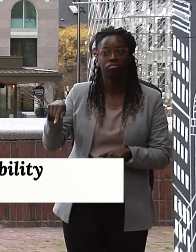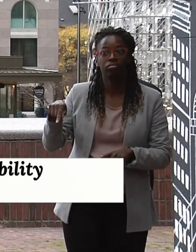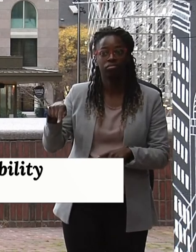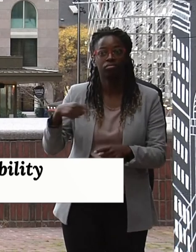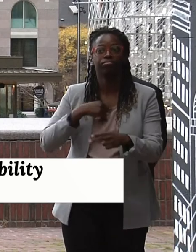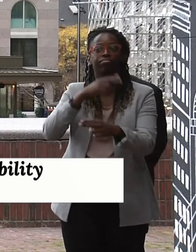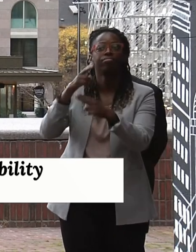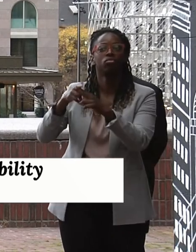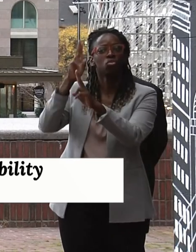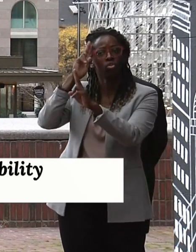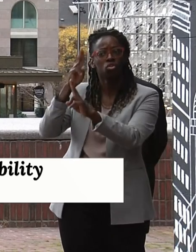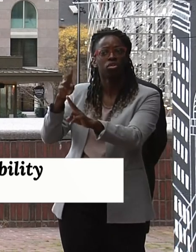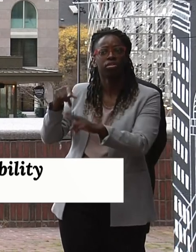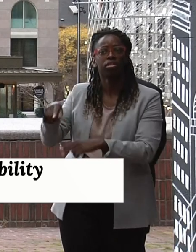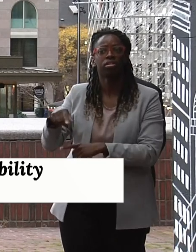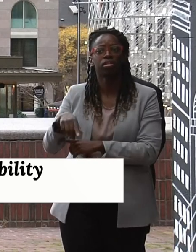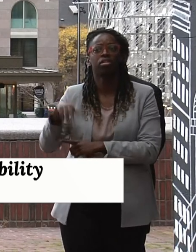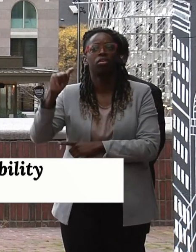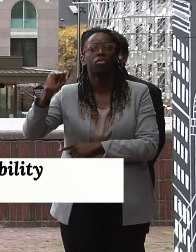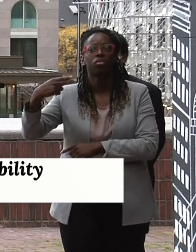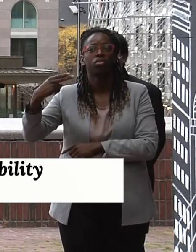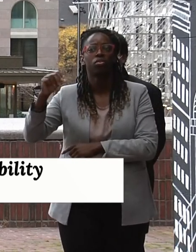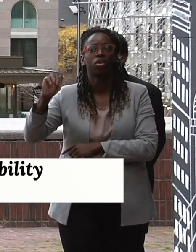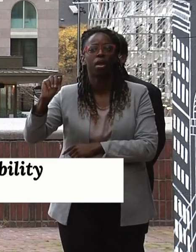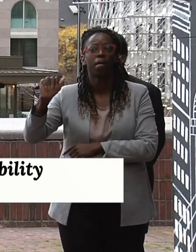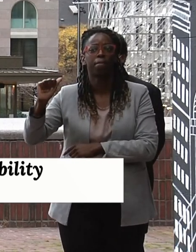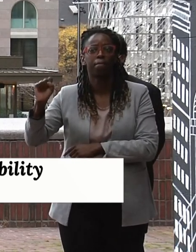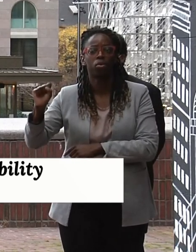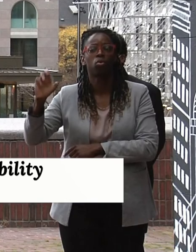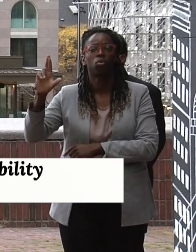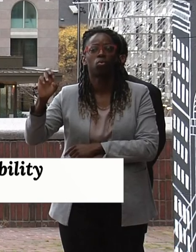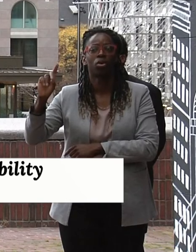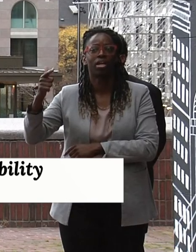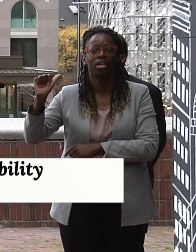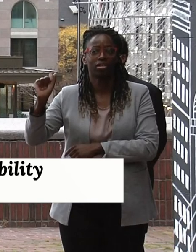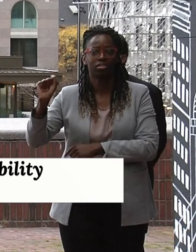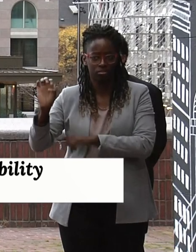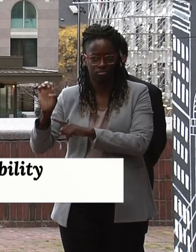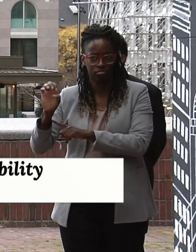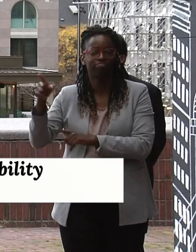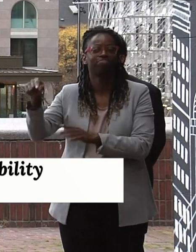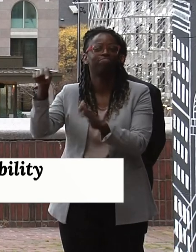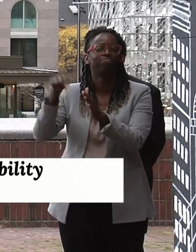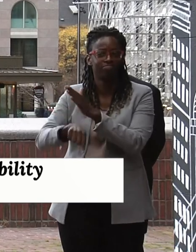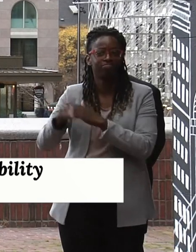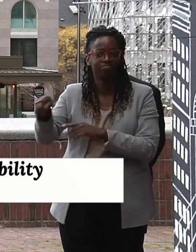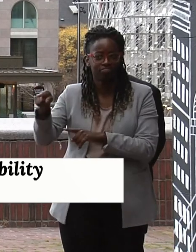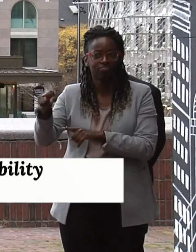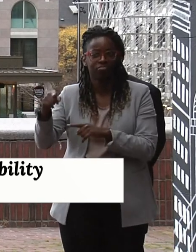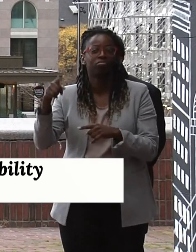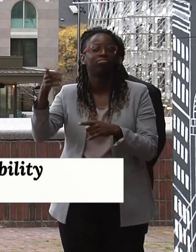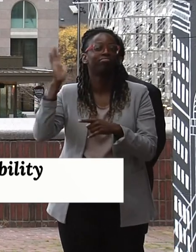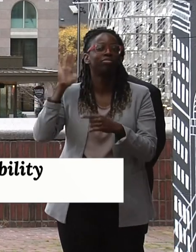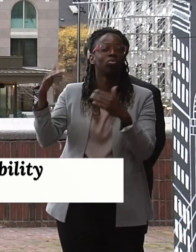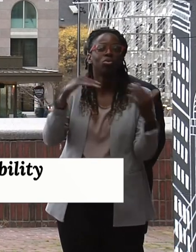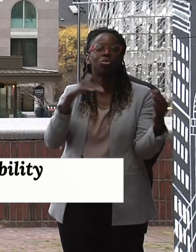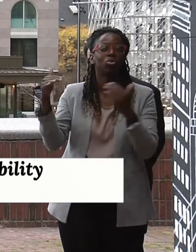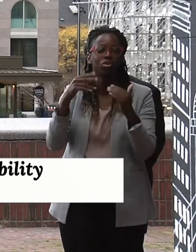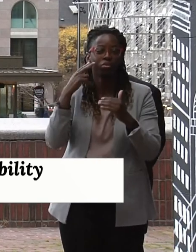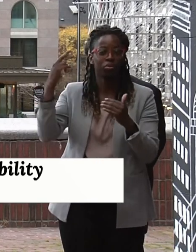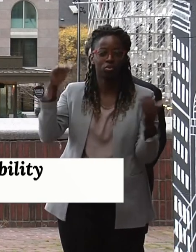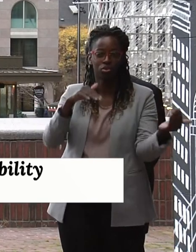action in the Korean War over 70 years ago. His remains were found this April, and it means the world to his family